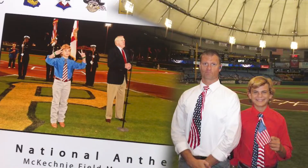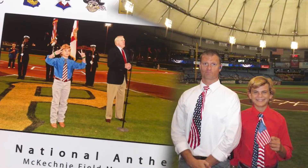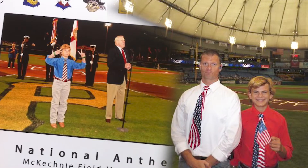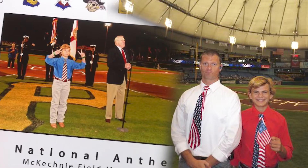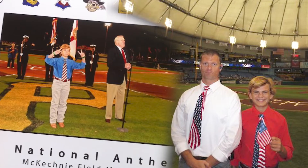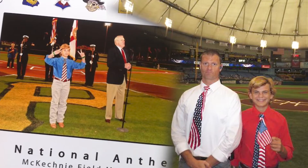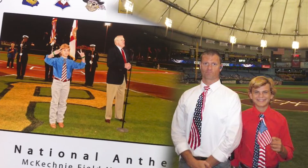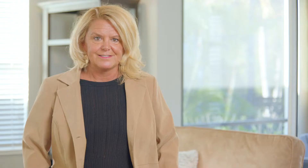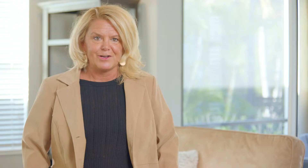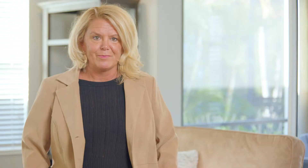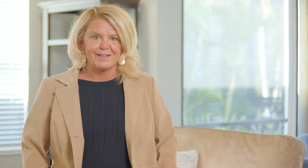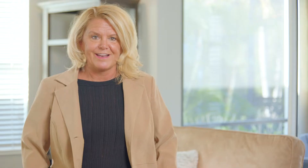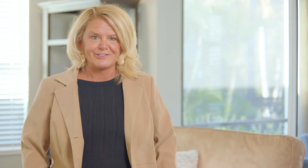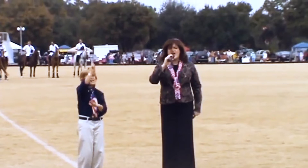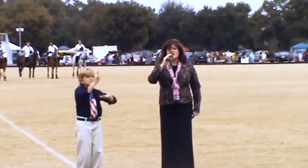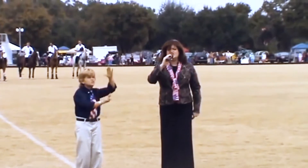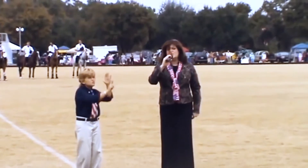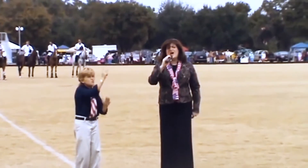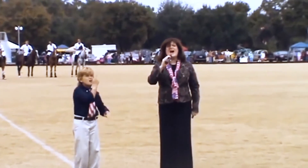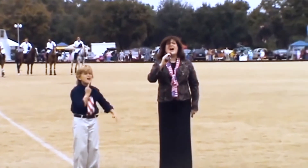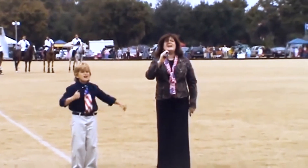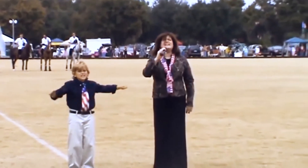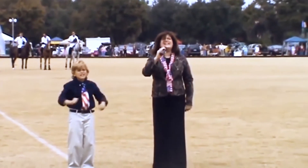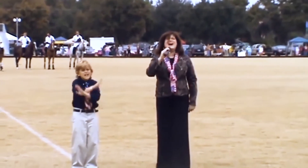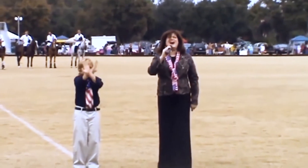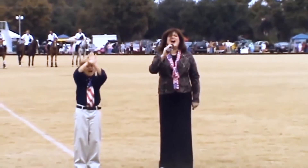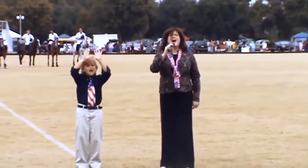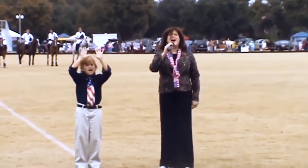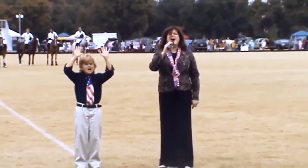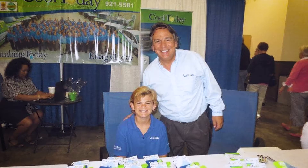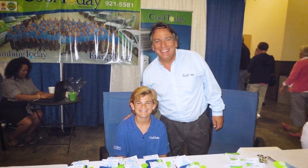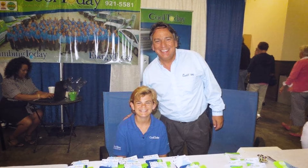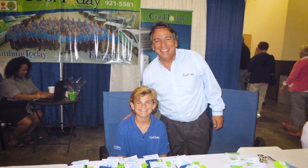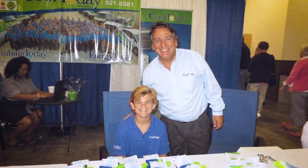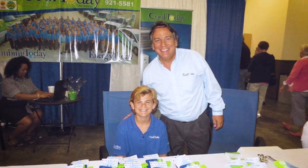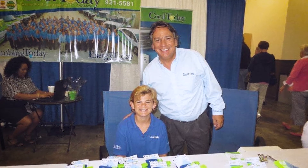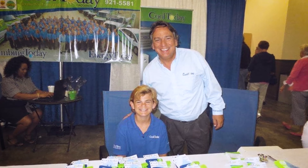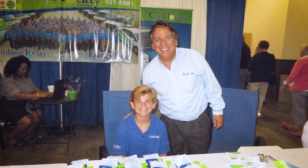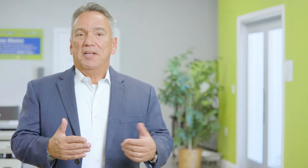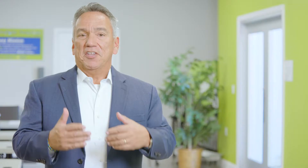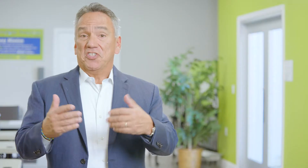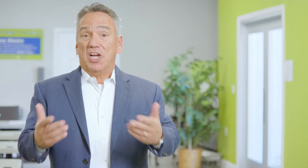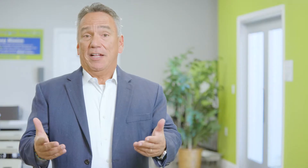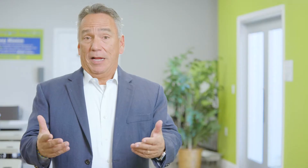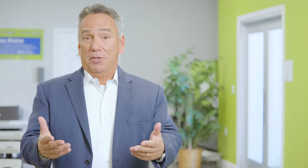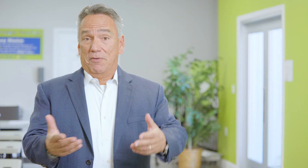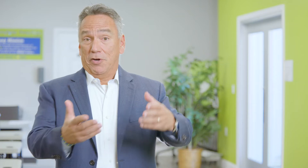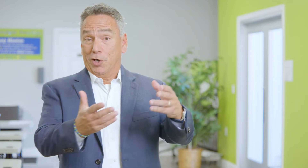Pirates. Because they all play the national anthem, and that was what he signed. Here we have a relationship with a young man that did sign language on our